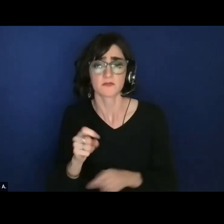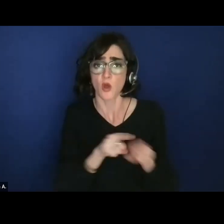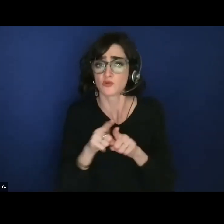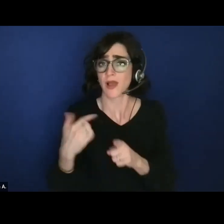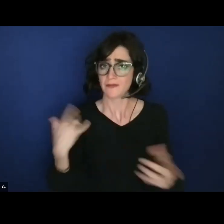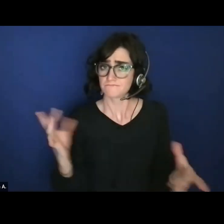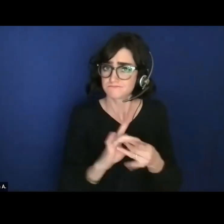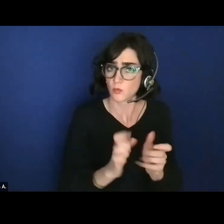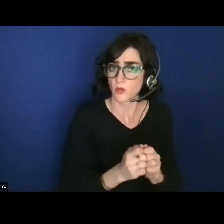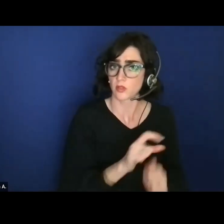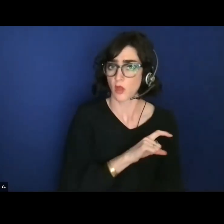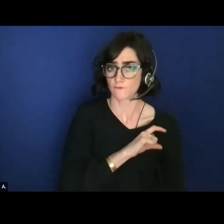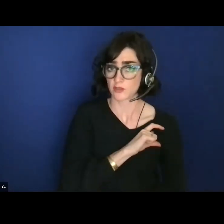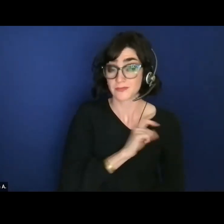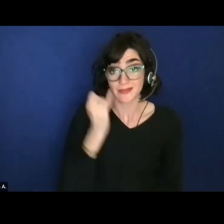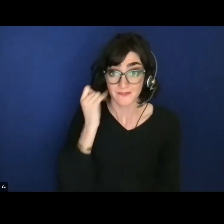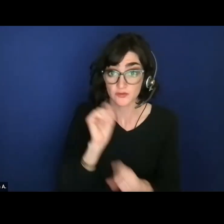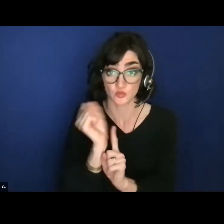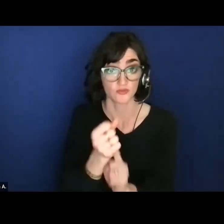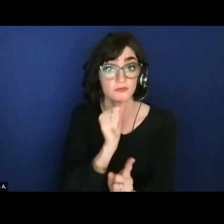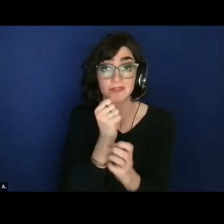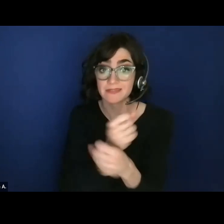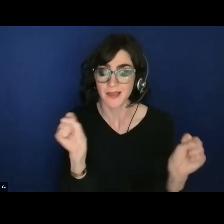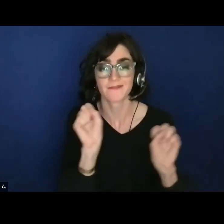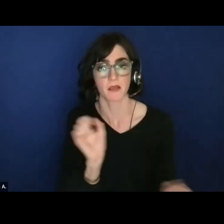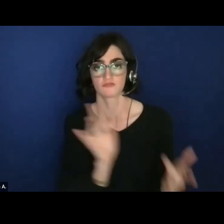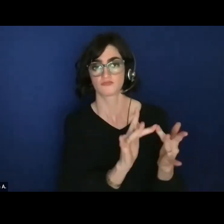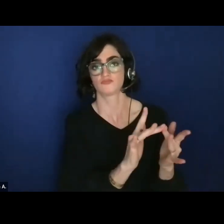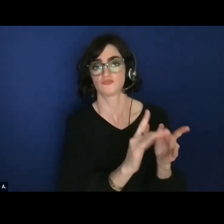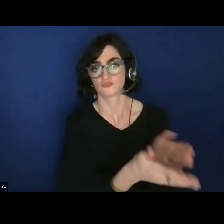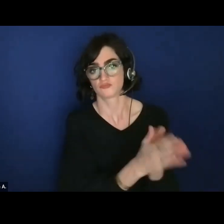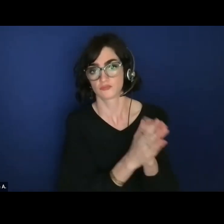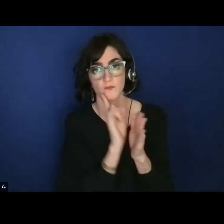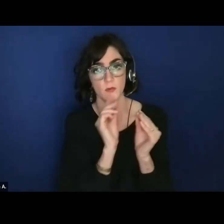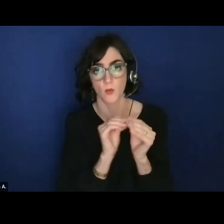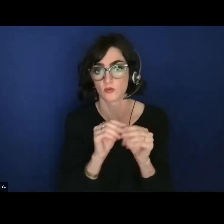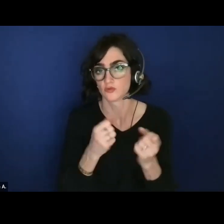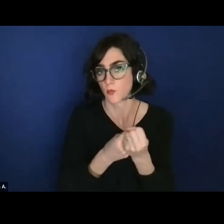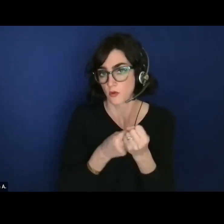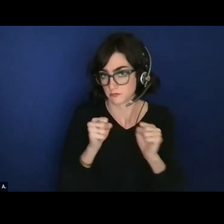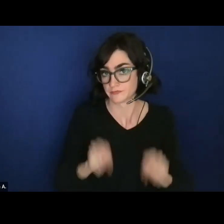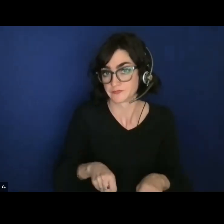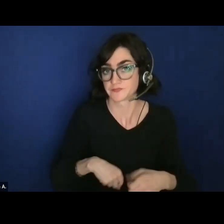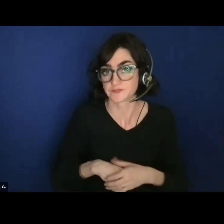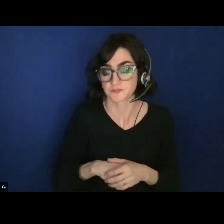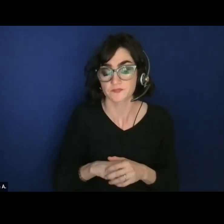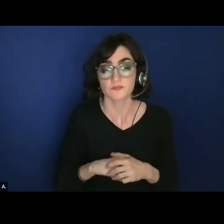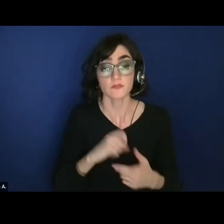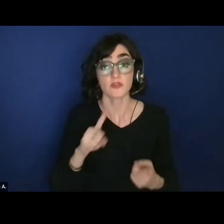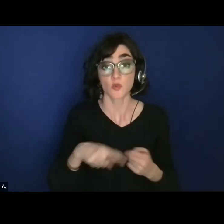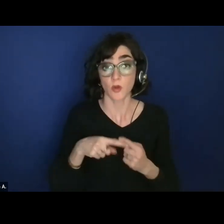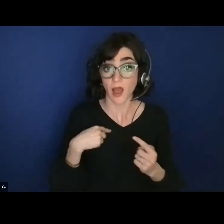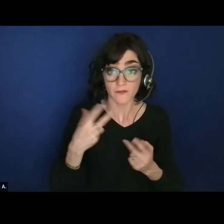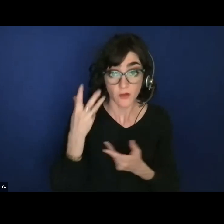safe, that they have a way of contacting law enforcement. So I just feel like they seem, when I've gone out with